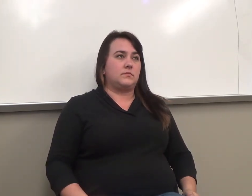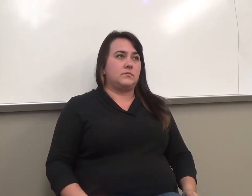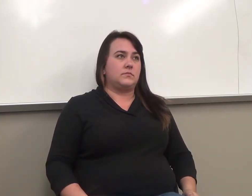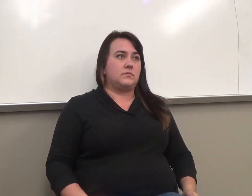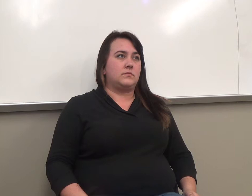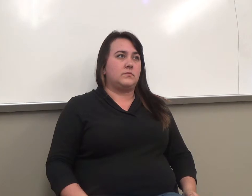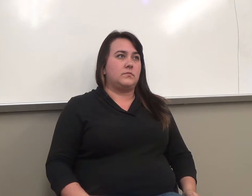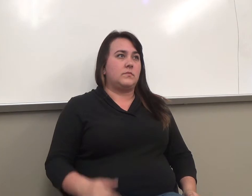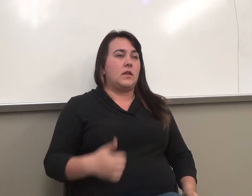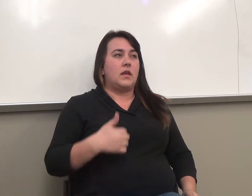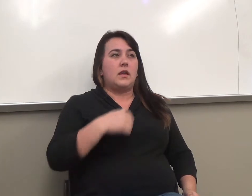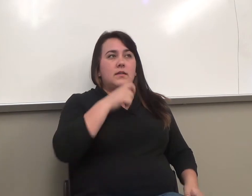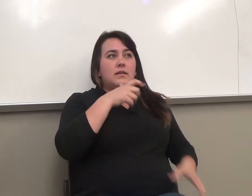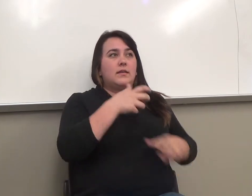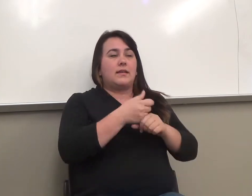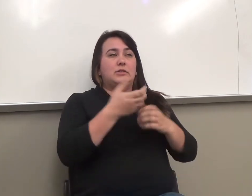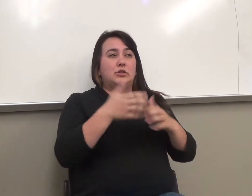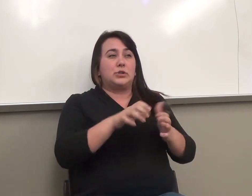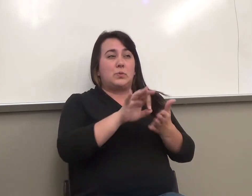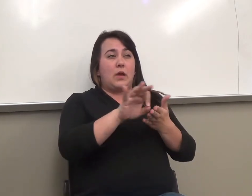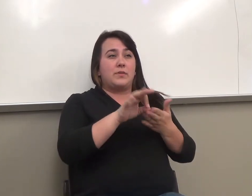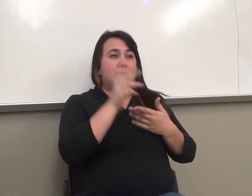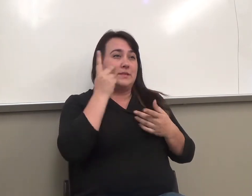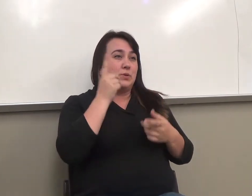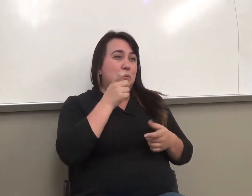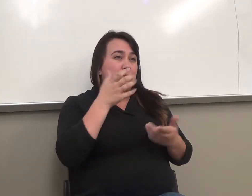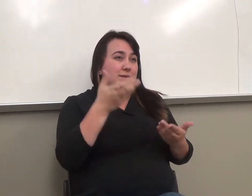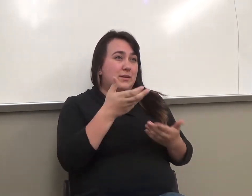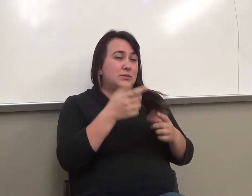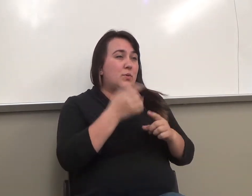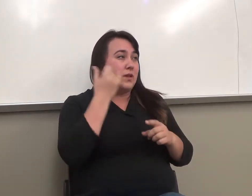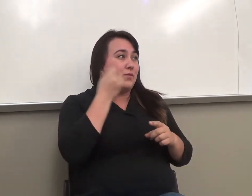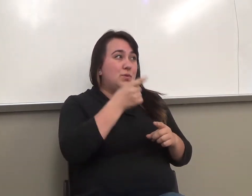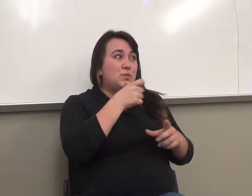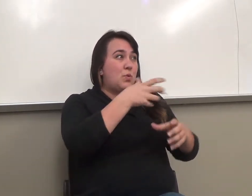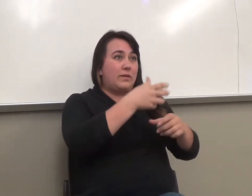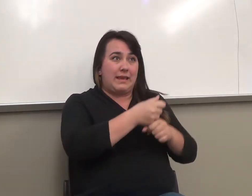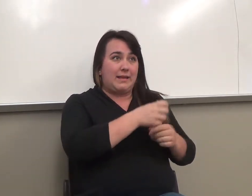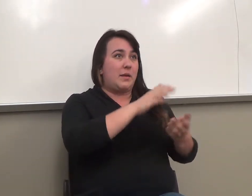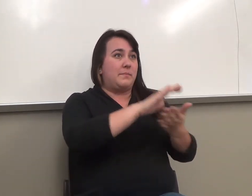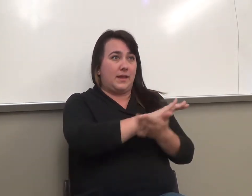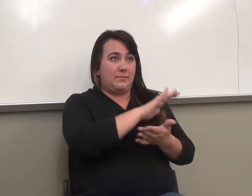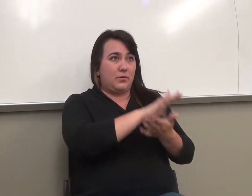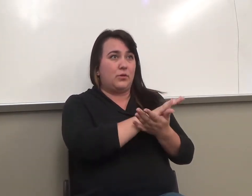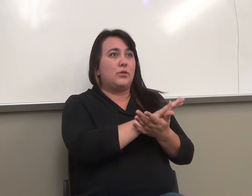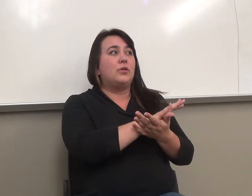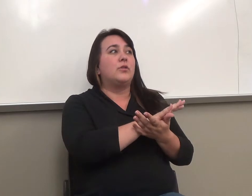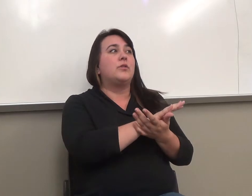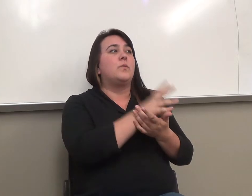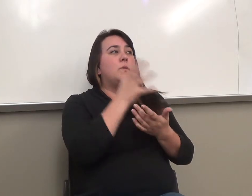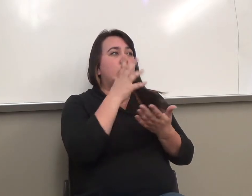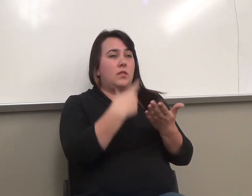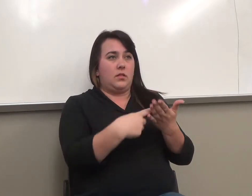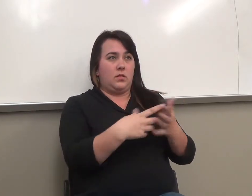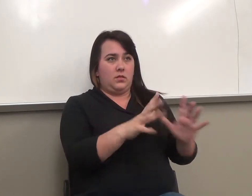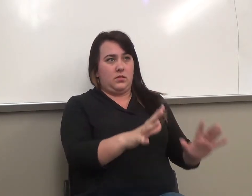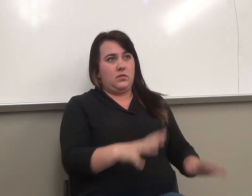see who's here. So if you didn't get a paper, okay, if you didn't turn